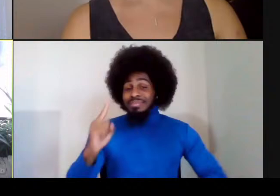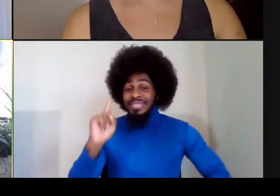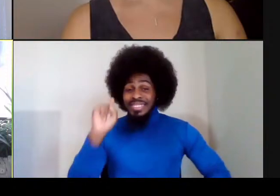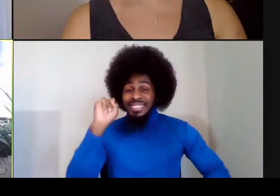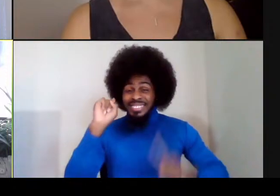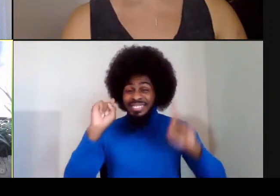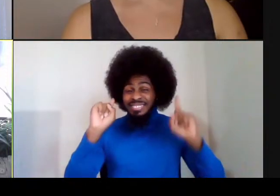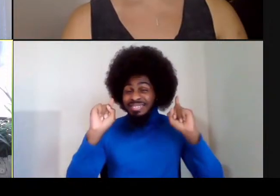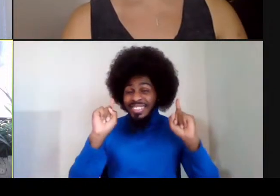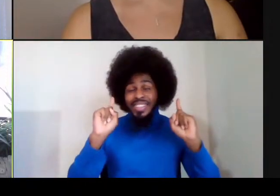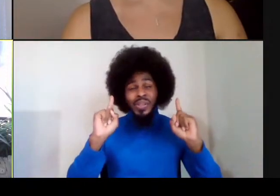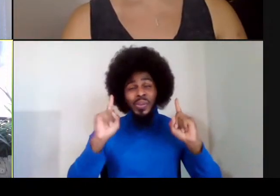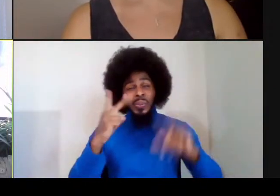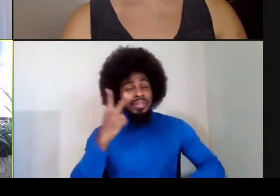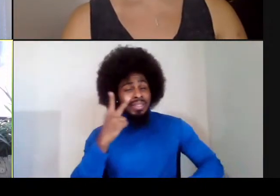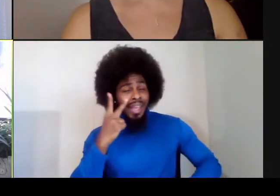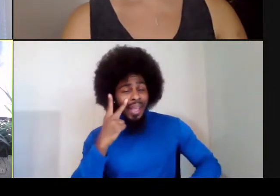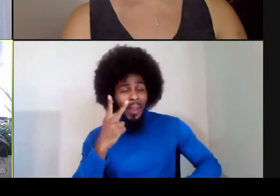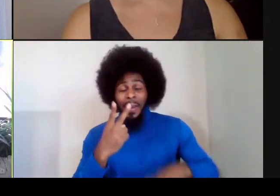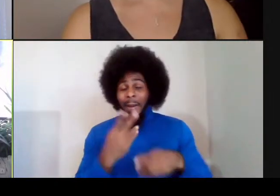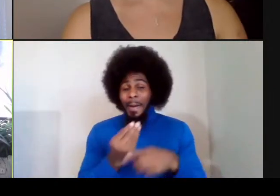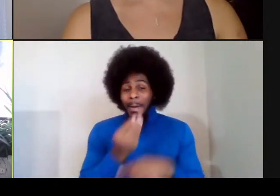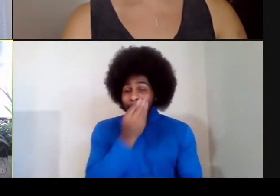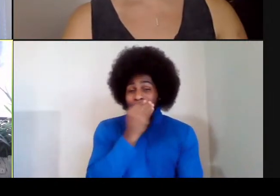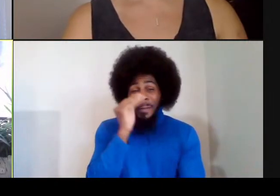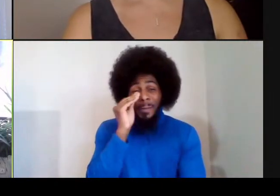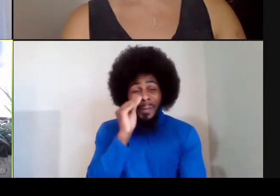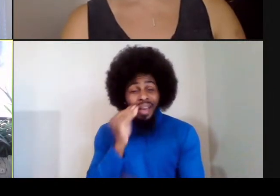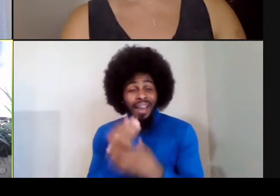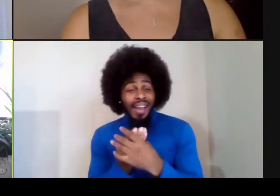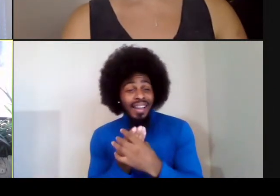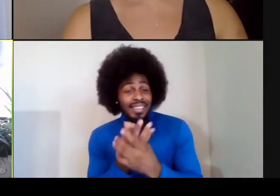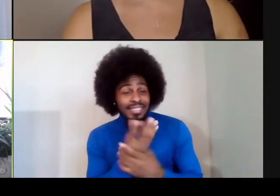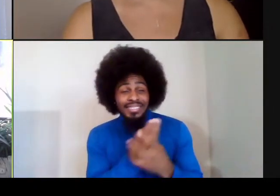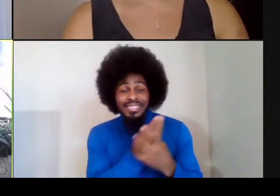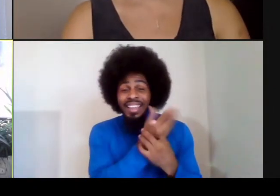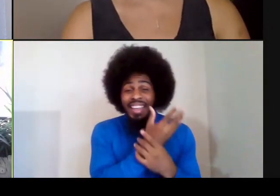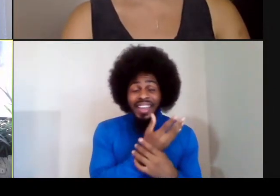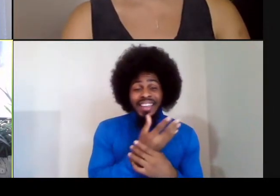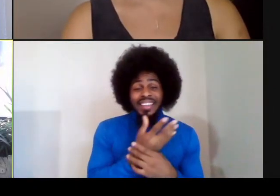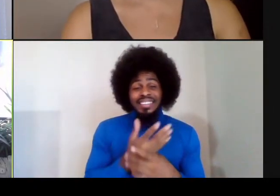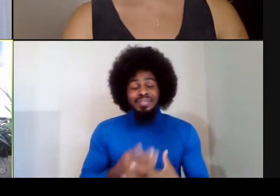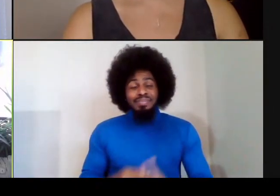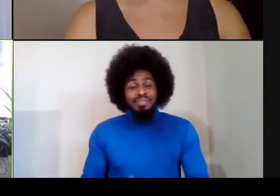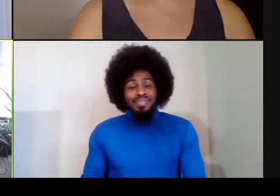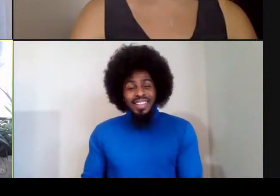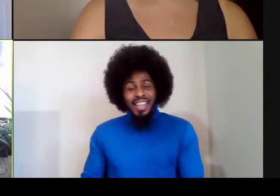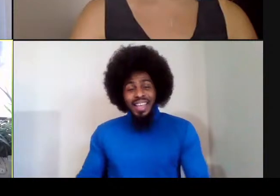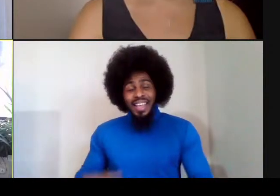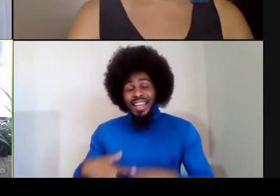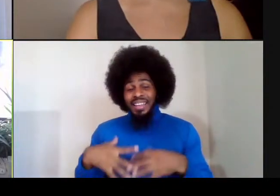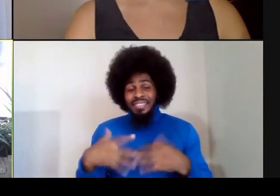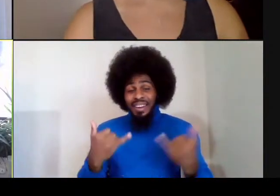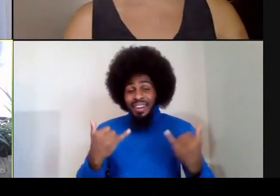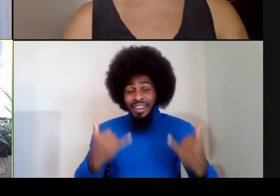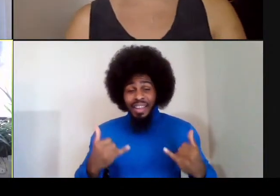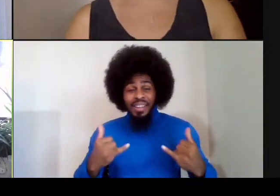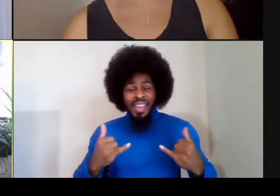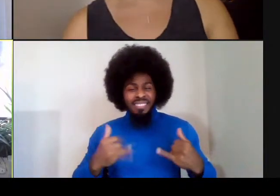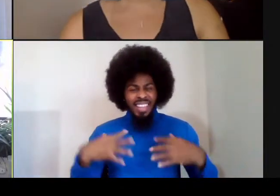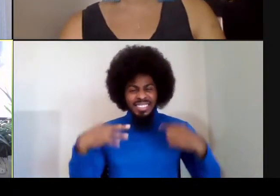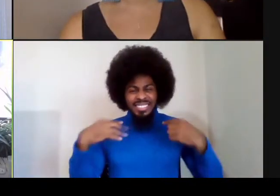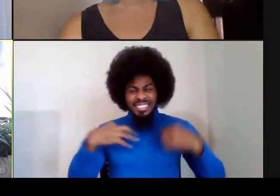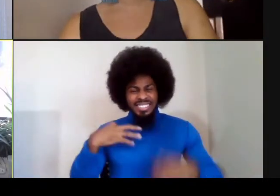of plants and a bookshelf and a white wall. I am wearing a tank brown